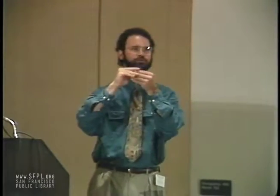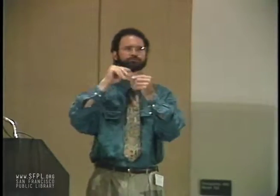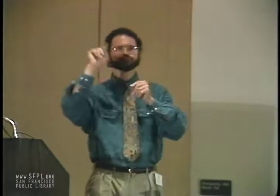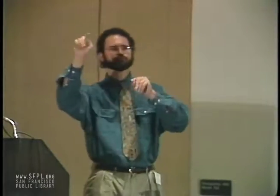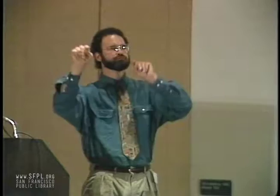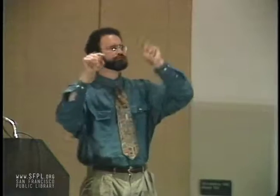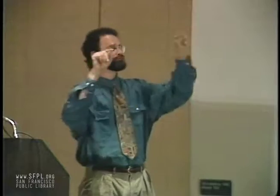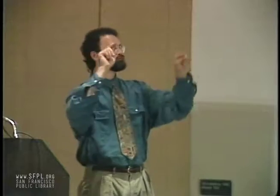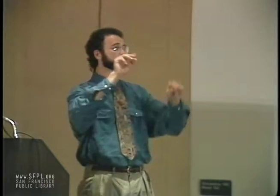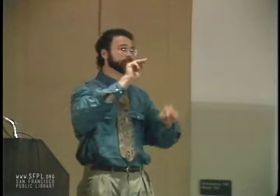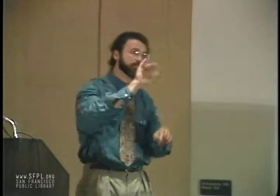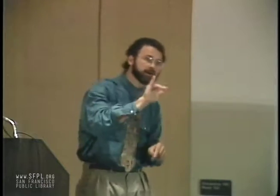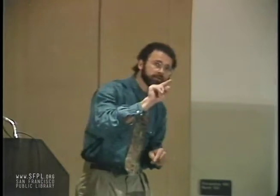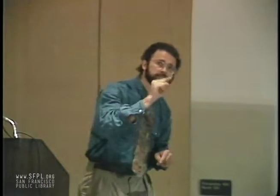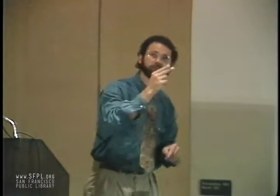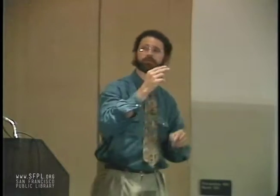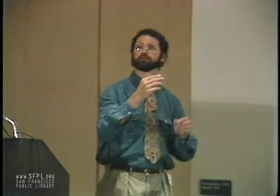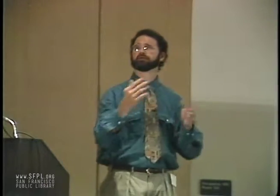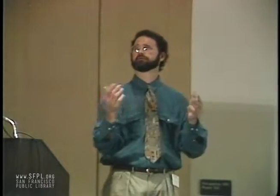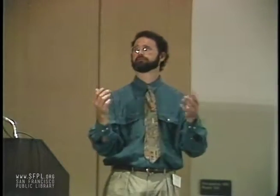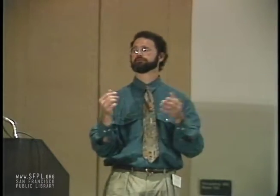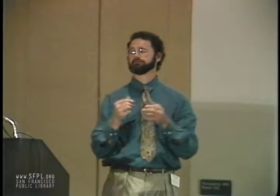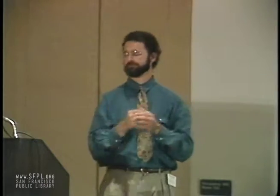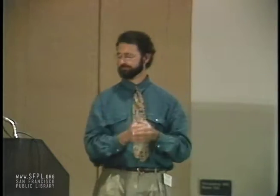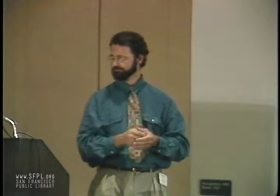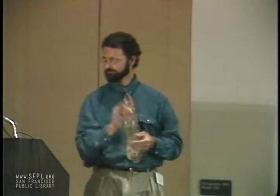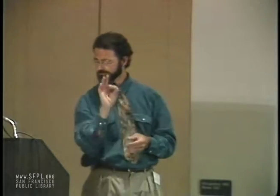So there are plenty of stories like this, plenty of myths,